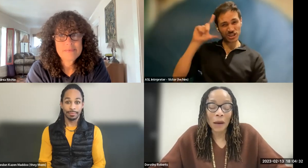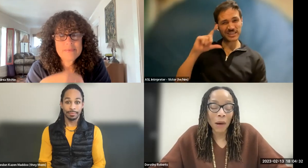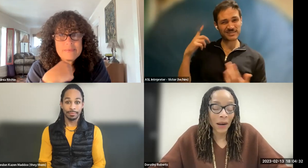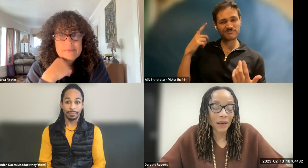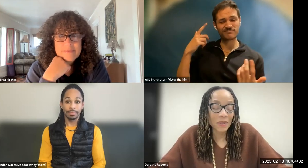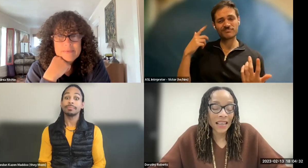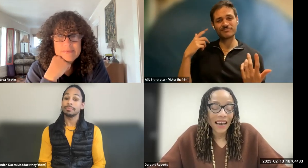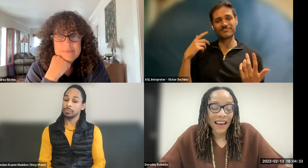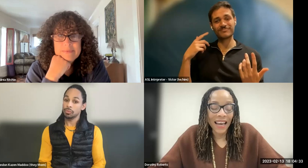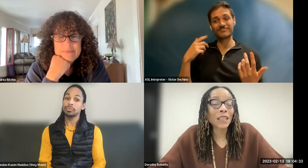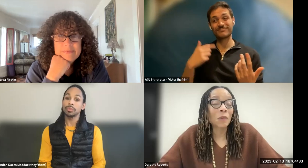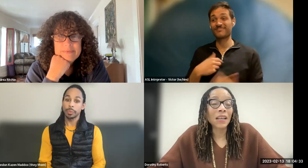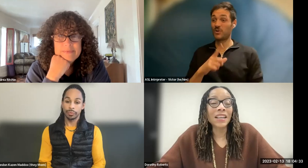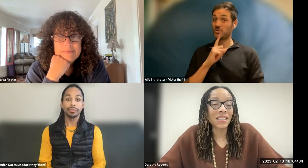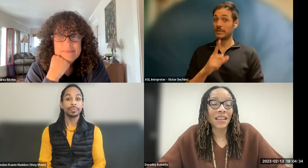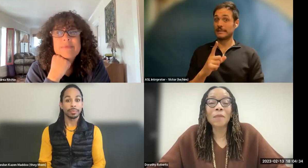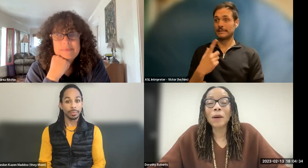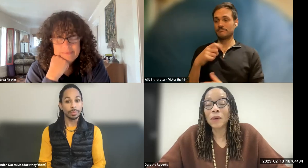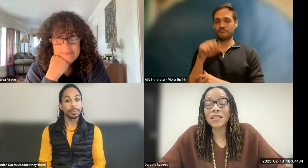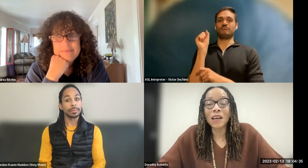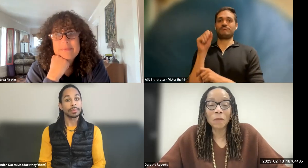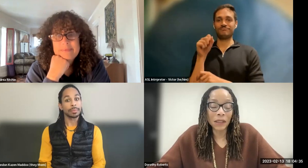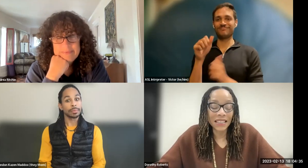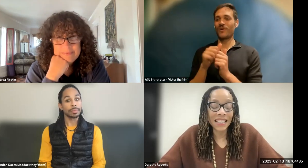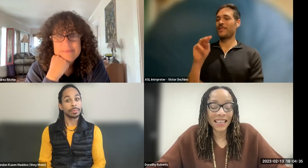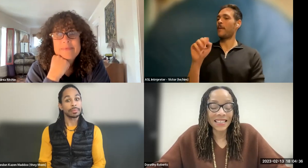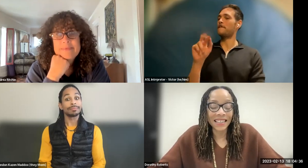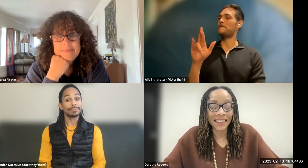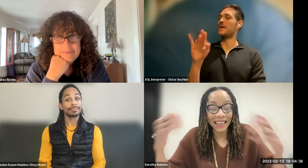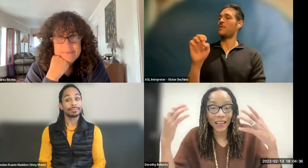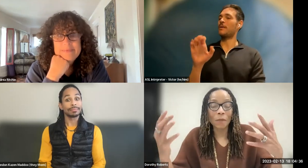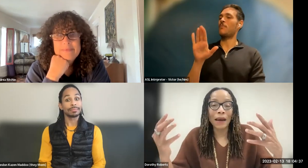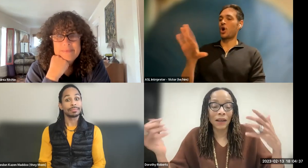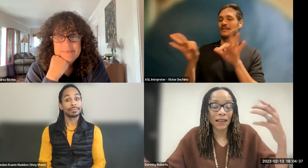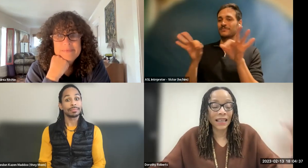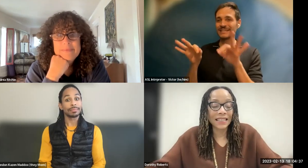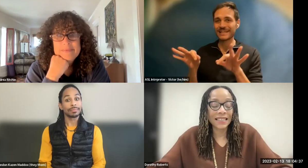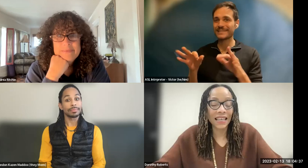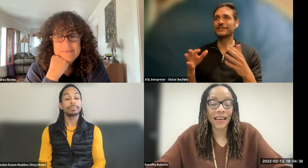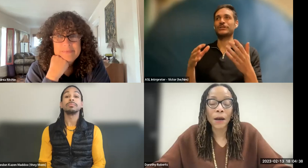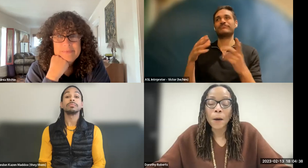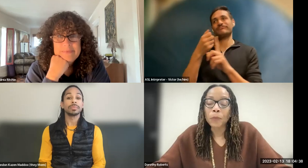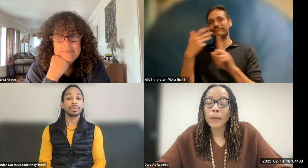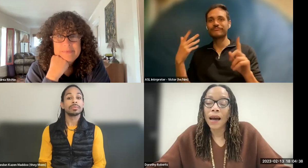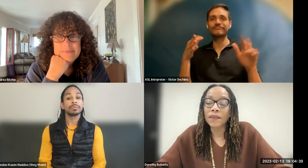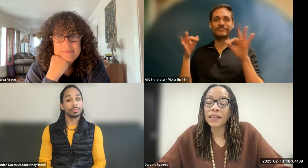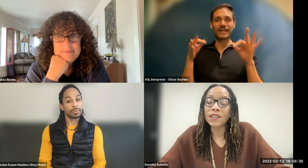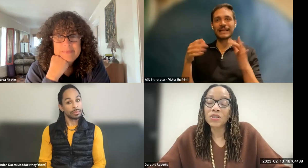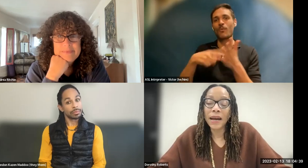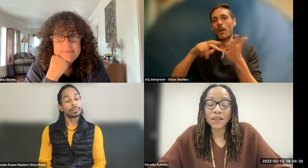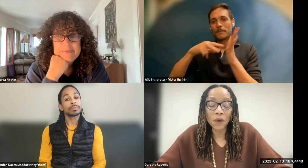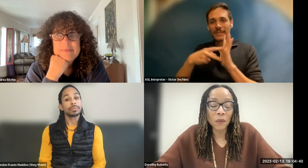taken by Mariame's explanation about what soft policing is, and thinking about it, the idea